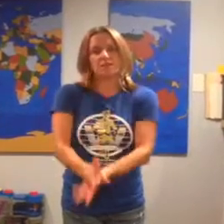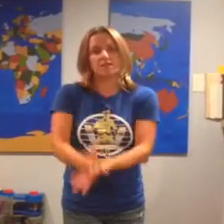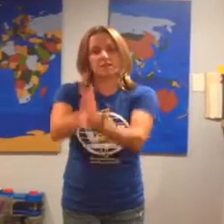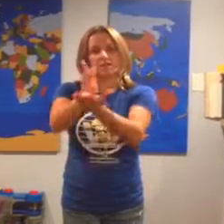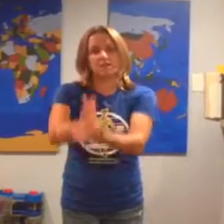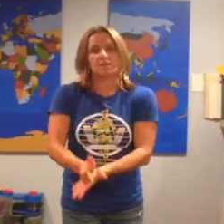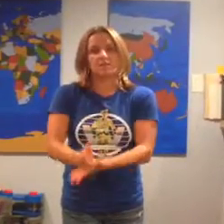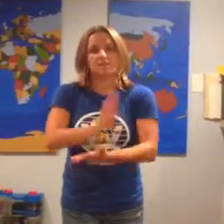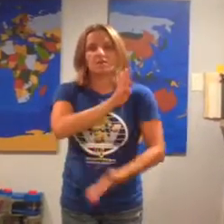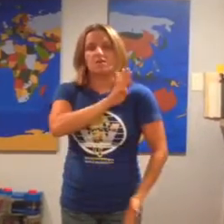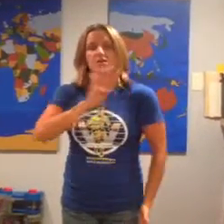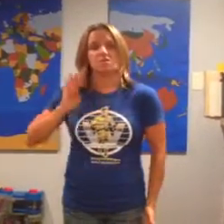to the Boston Harbor.